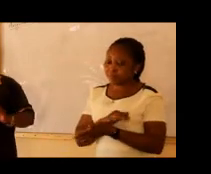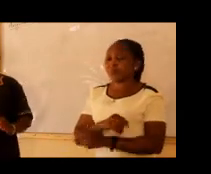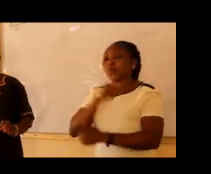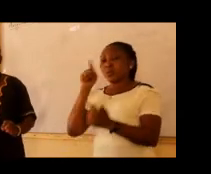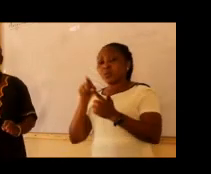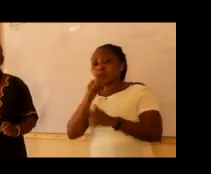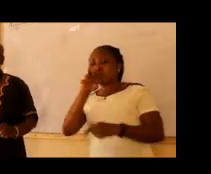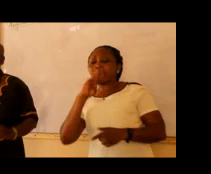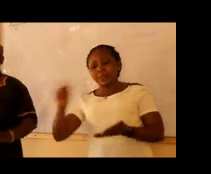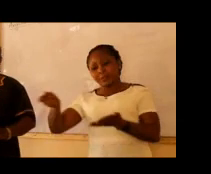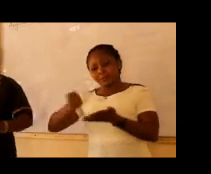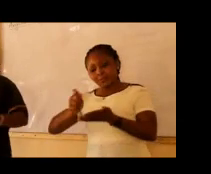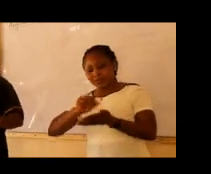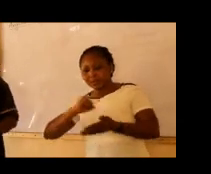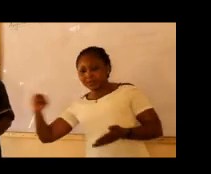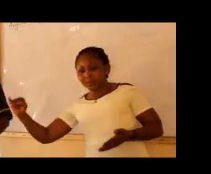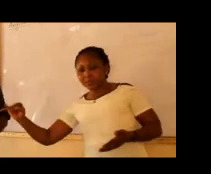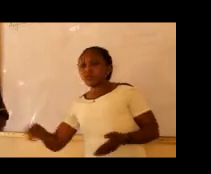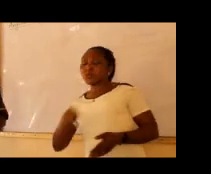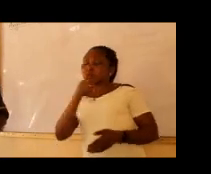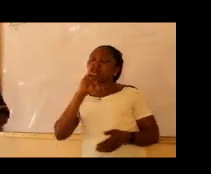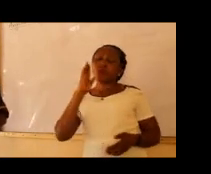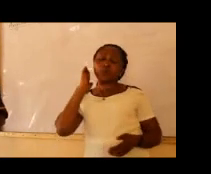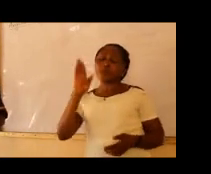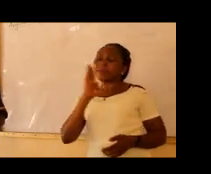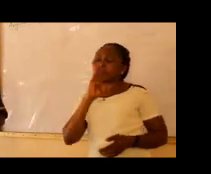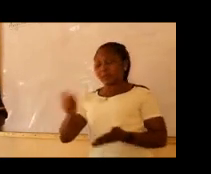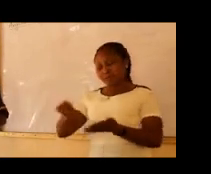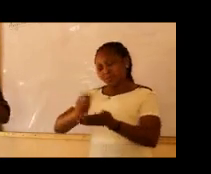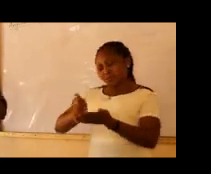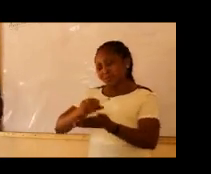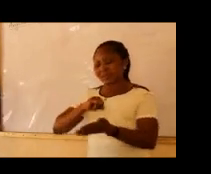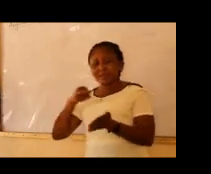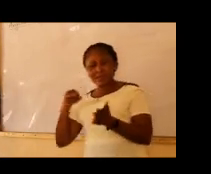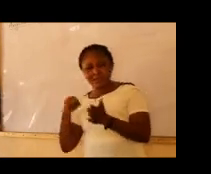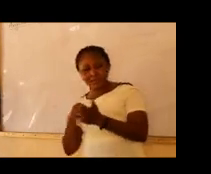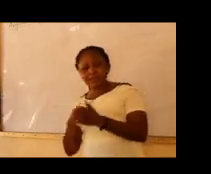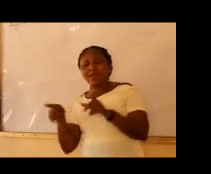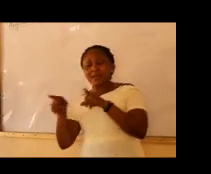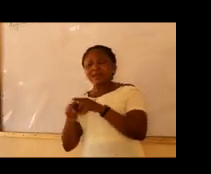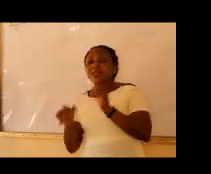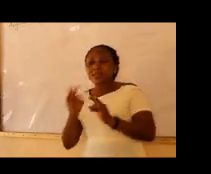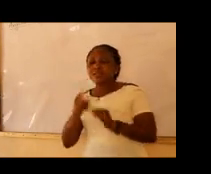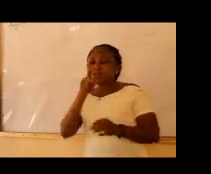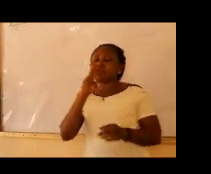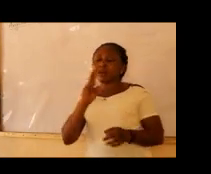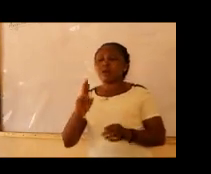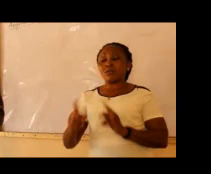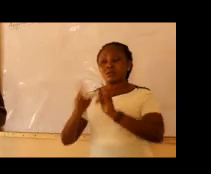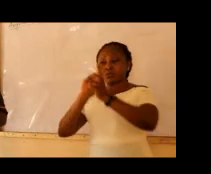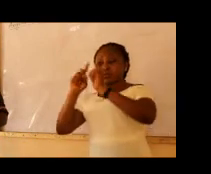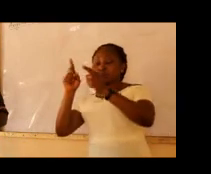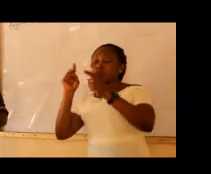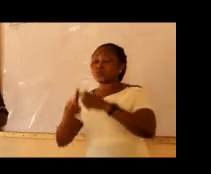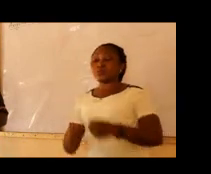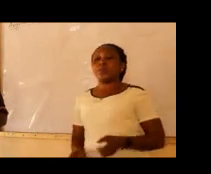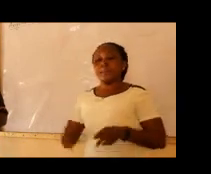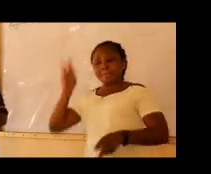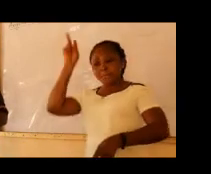are writing, you will be writing it as if you are speaking to an audience.